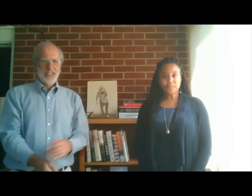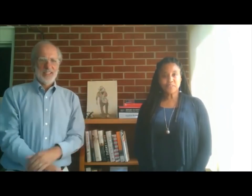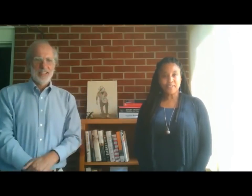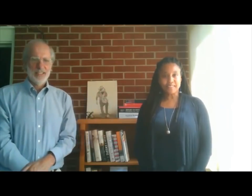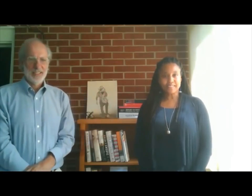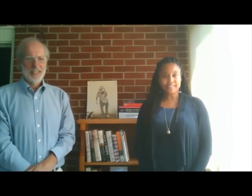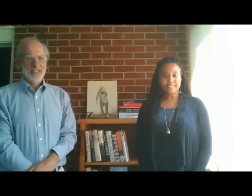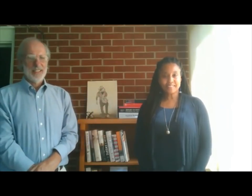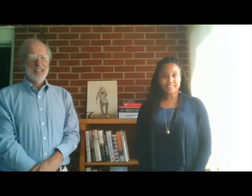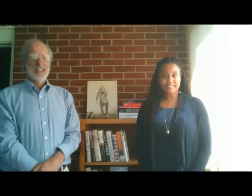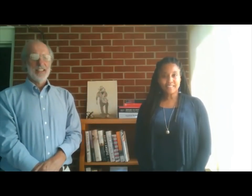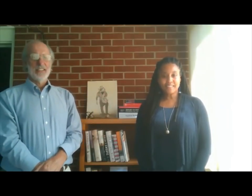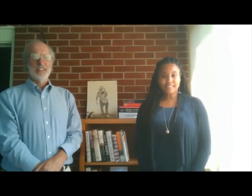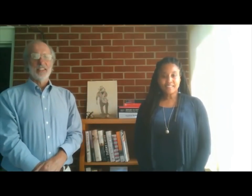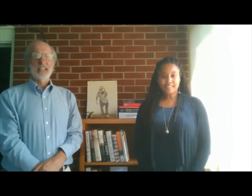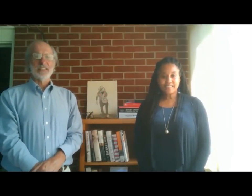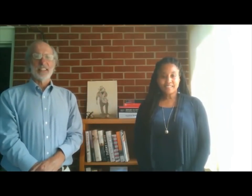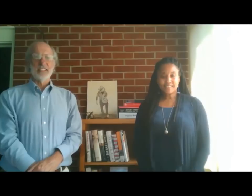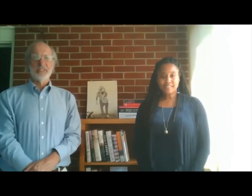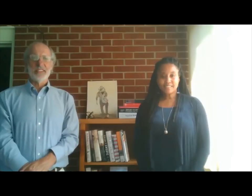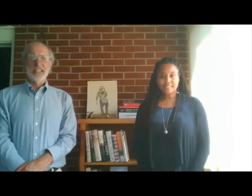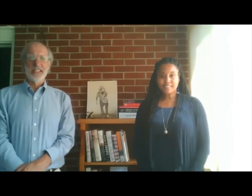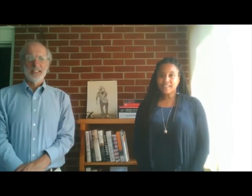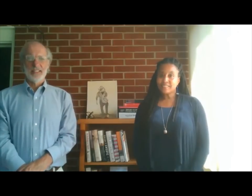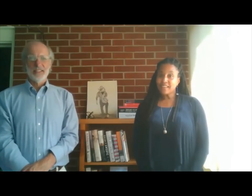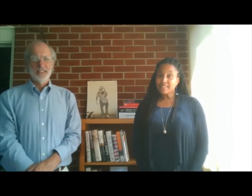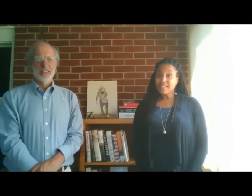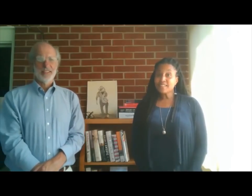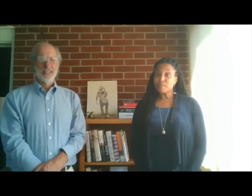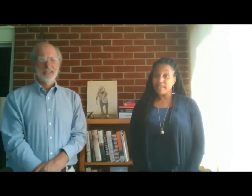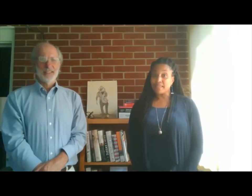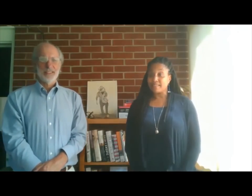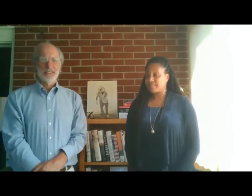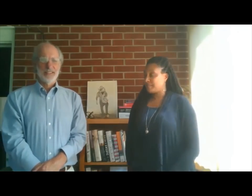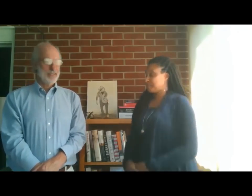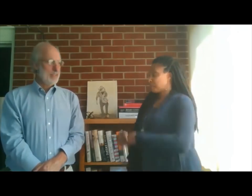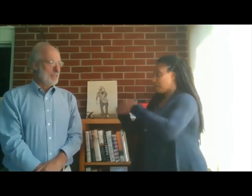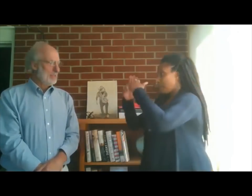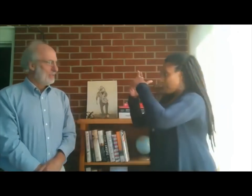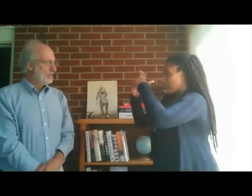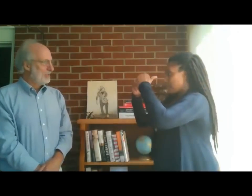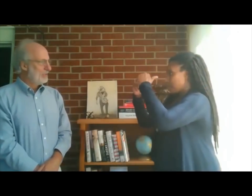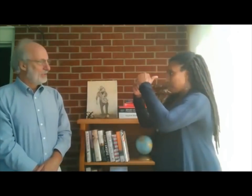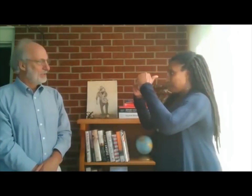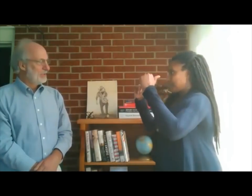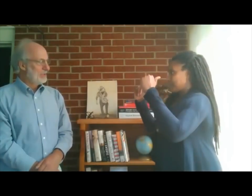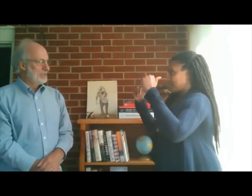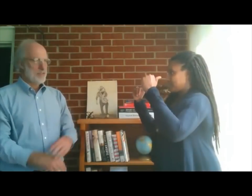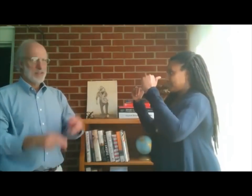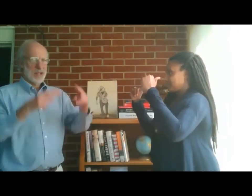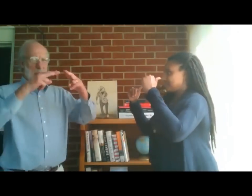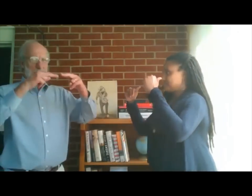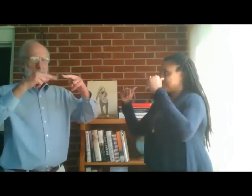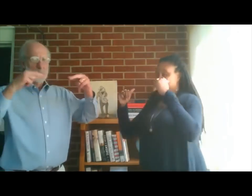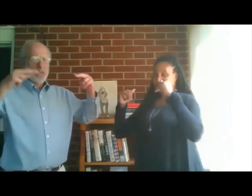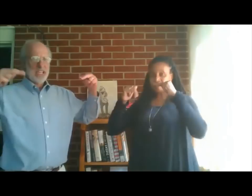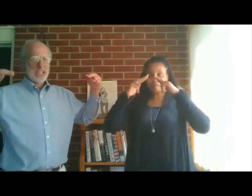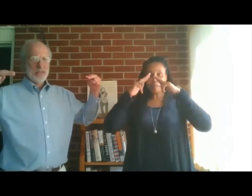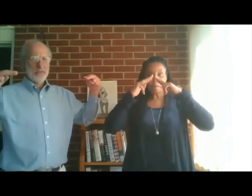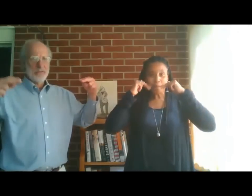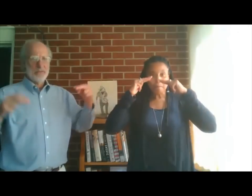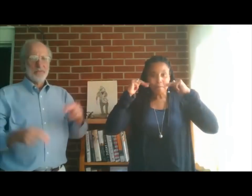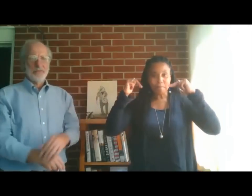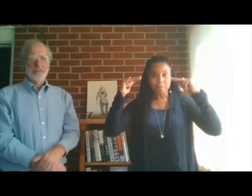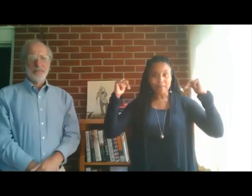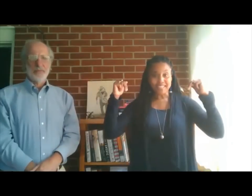Sink. Correct. And the last sign of the day, Our last sign is bacon. Bacon.